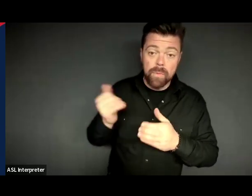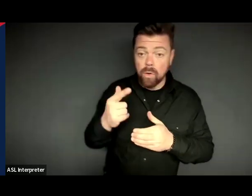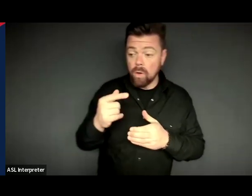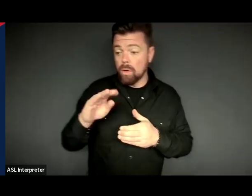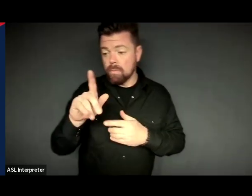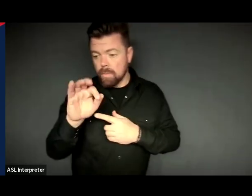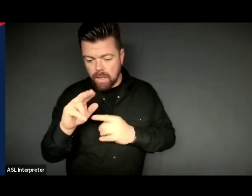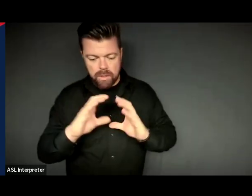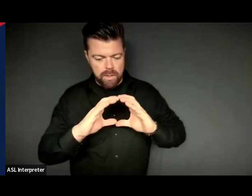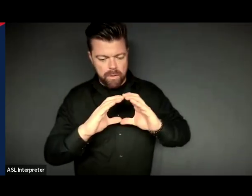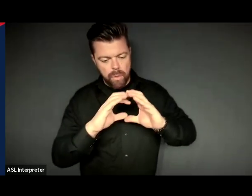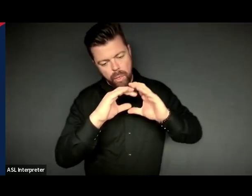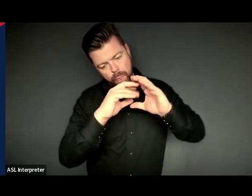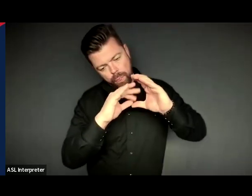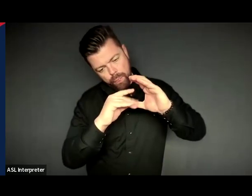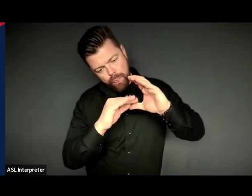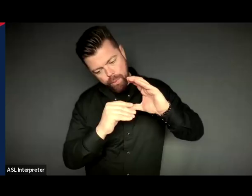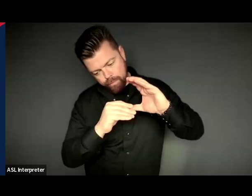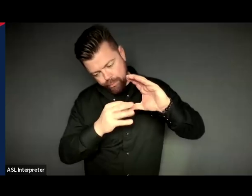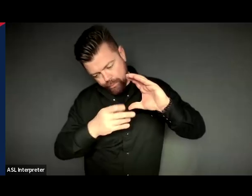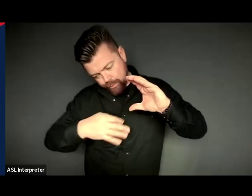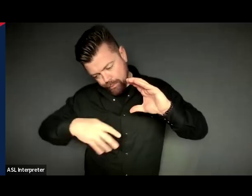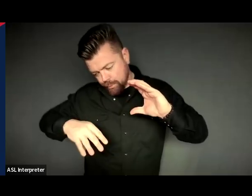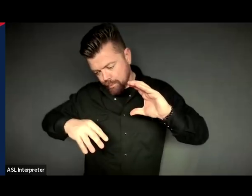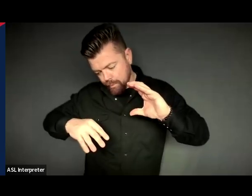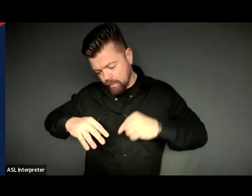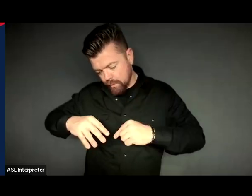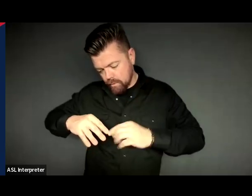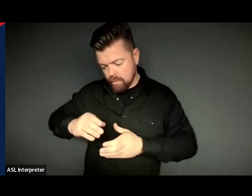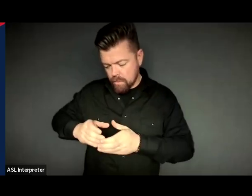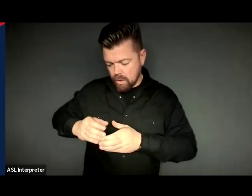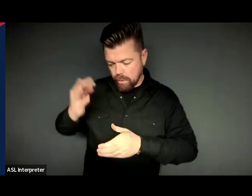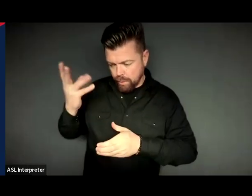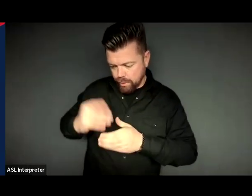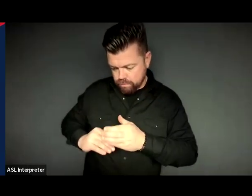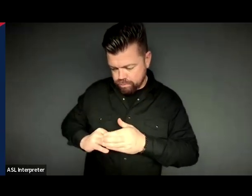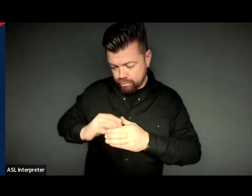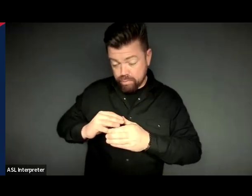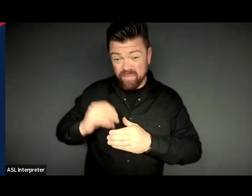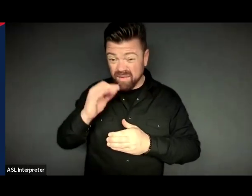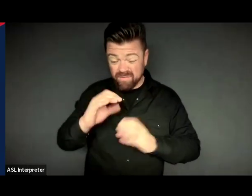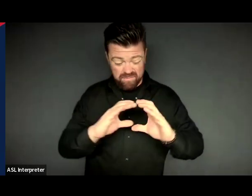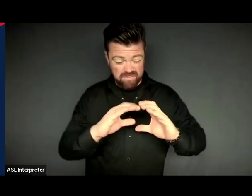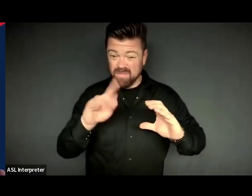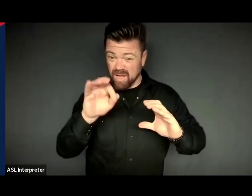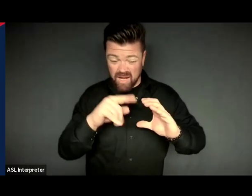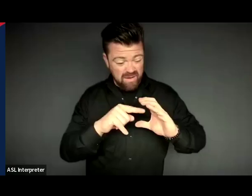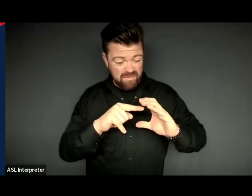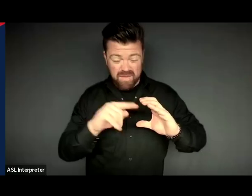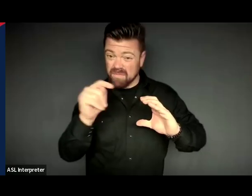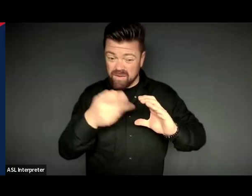some urine that's left behind, then that has more opportunity for um,